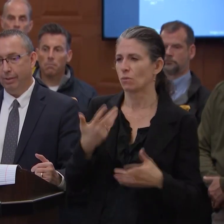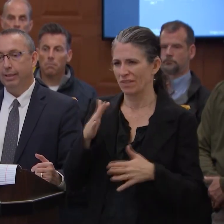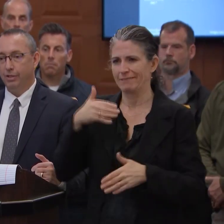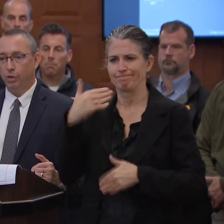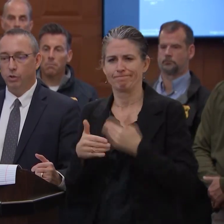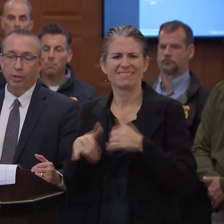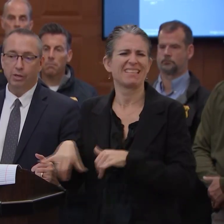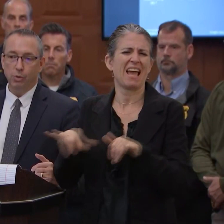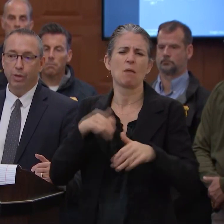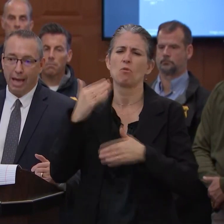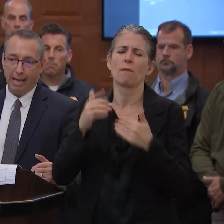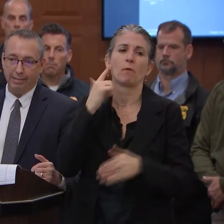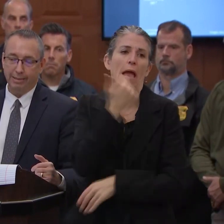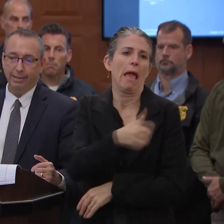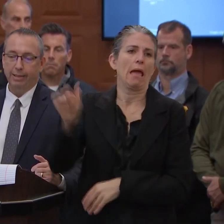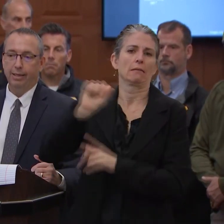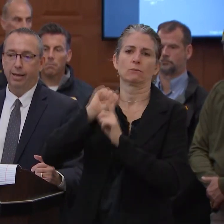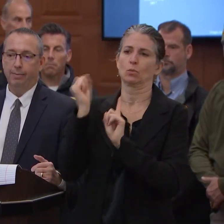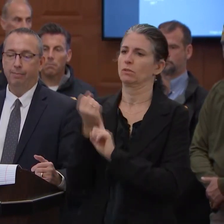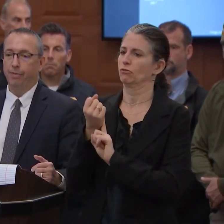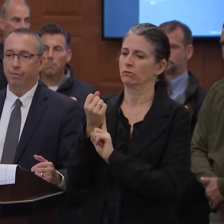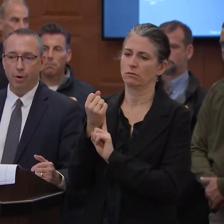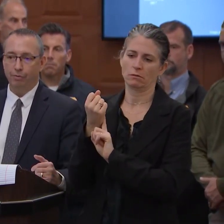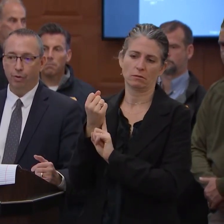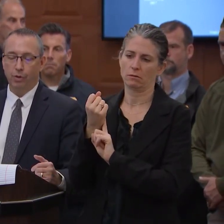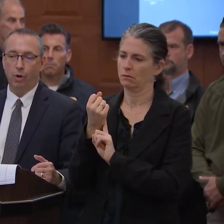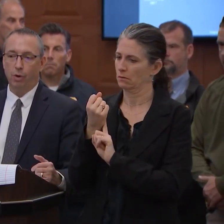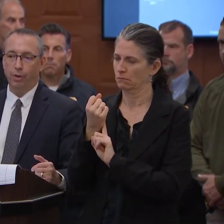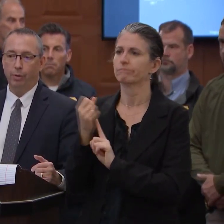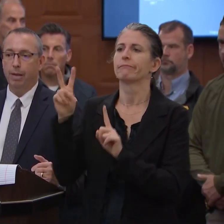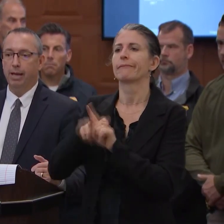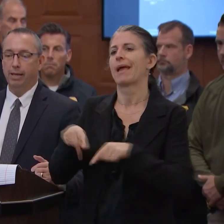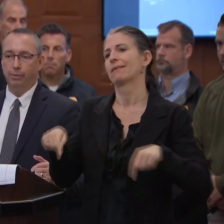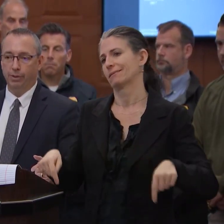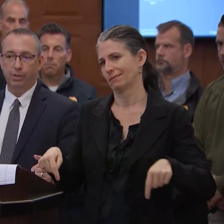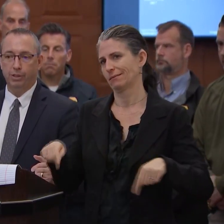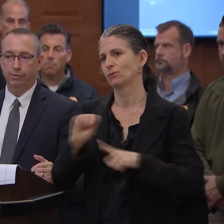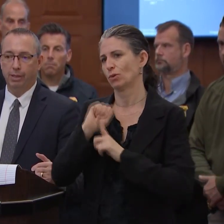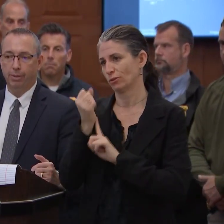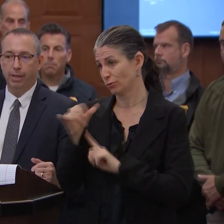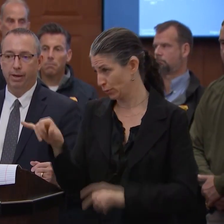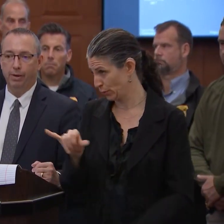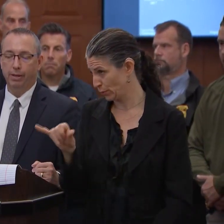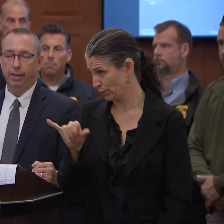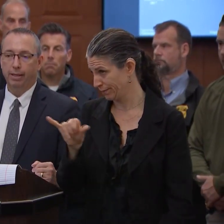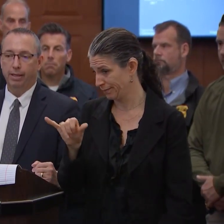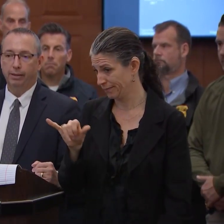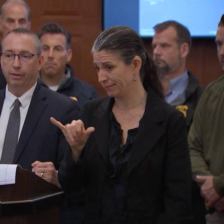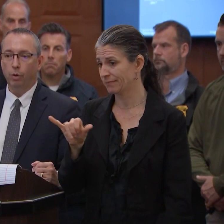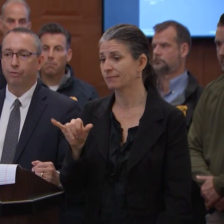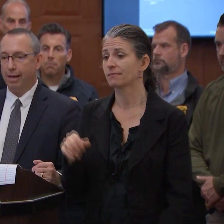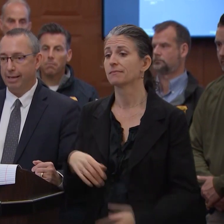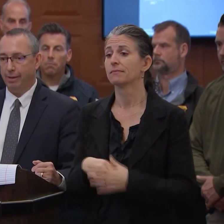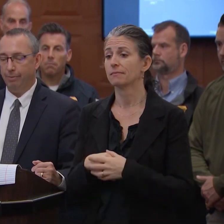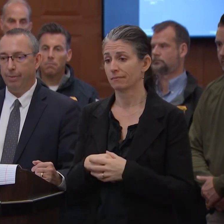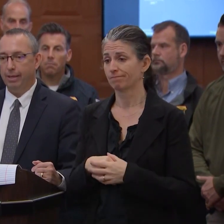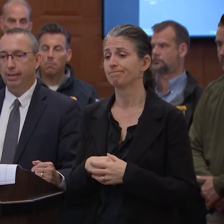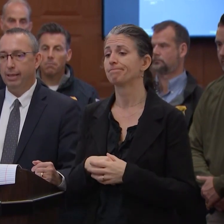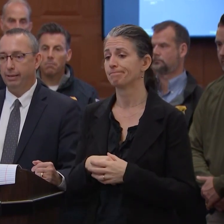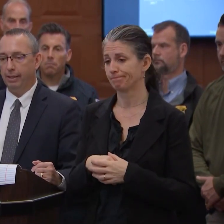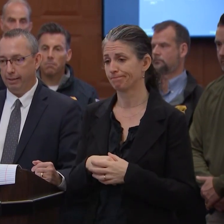here. As soon as we knew that, the very first call that we made was to Chief St. Pierre to notify